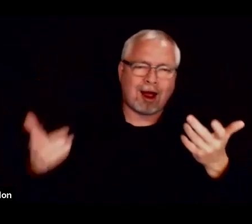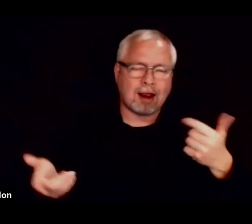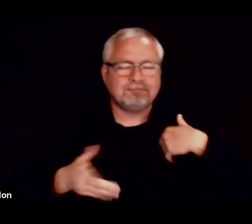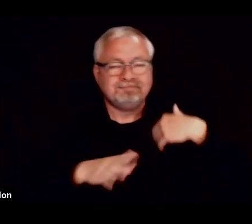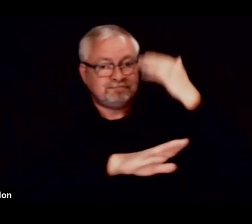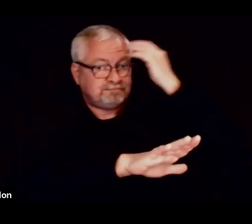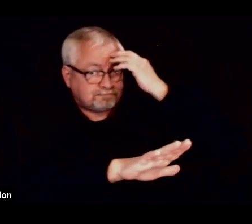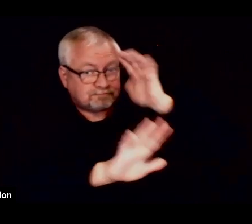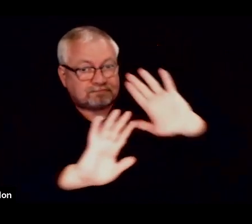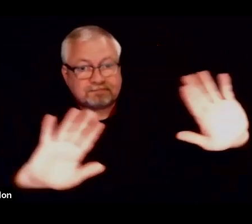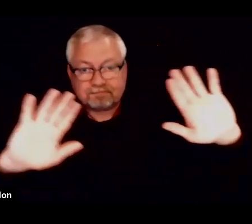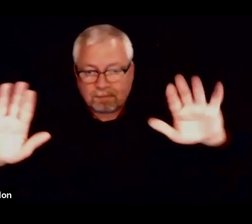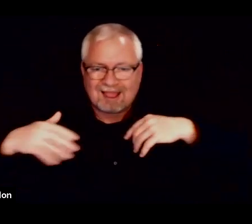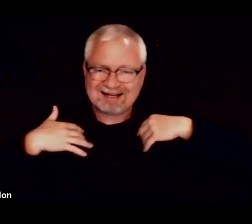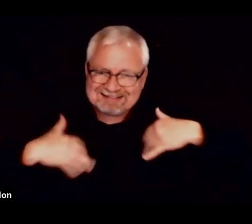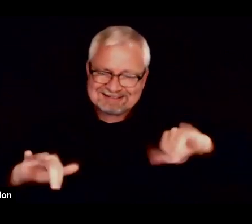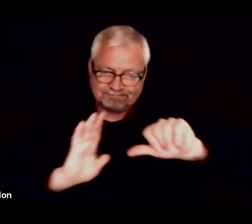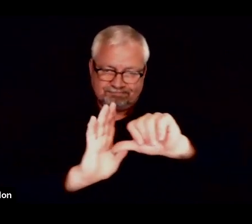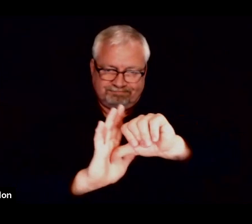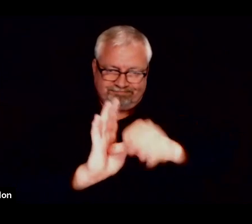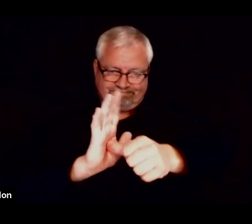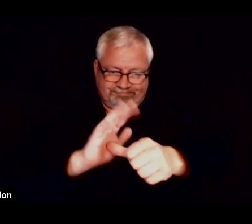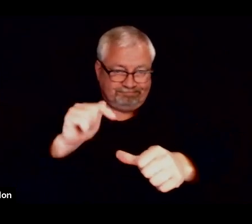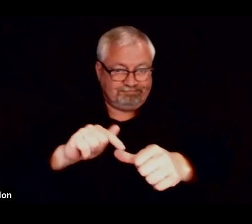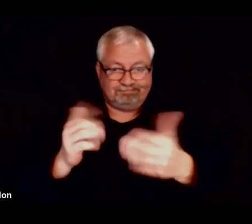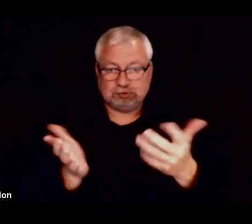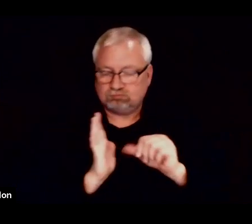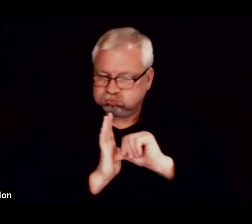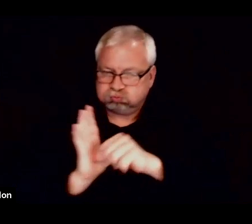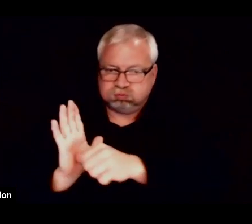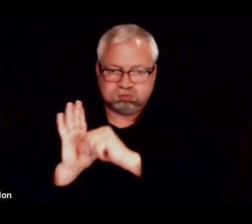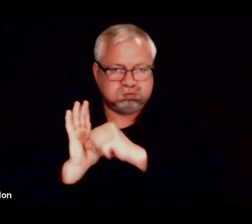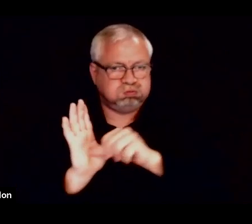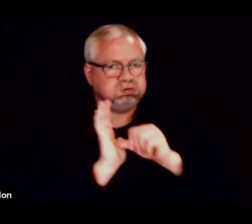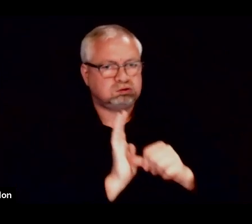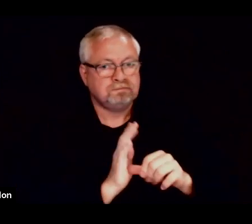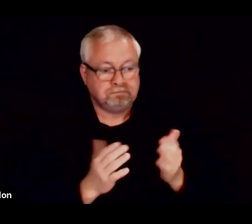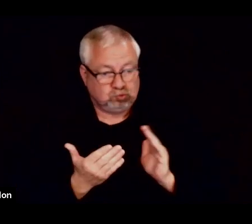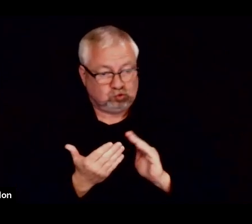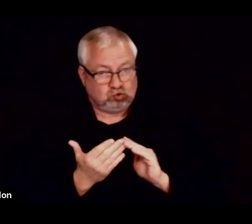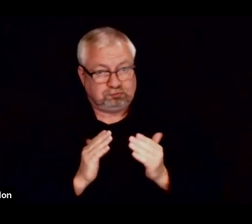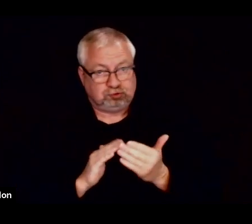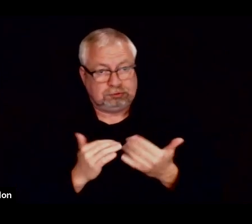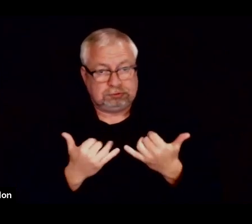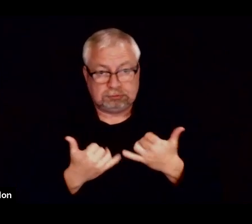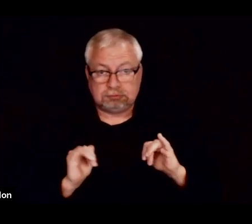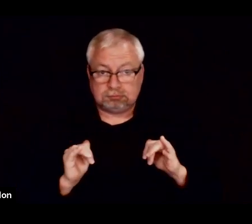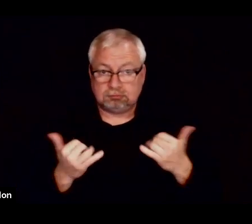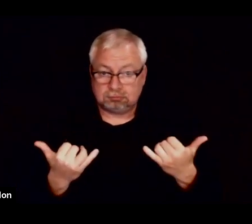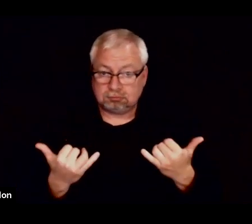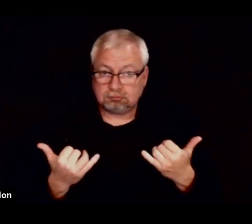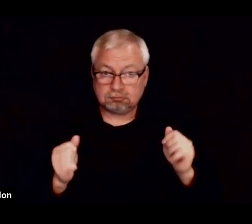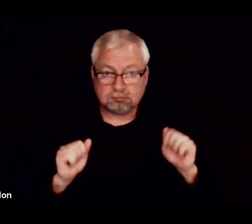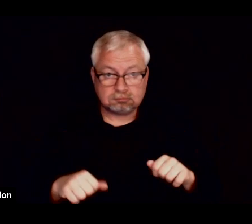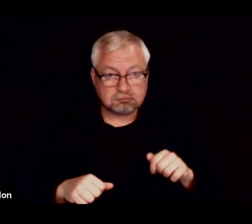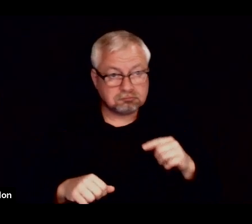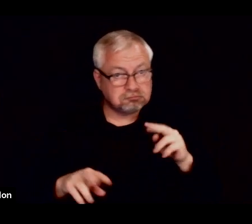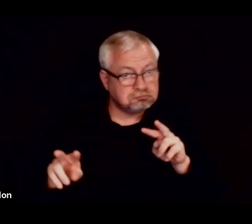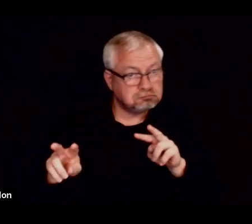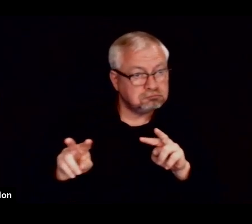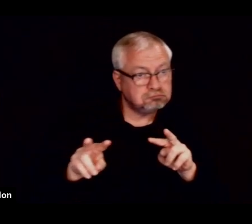talking about the degree of community spread, even when it hasn't completely been measured or isn't completely